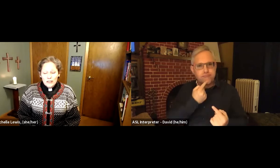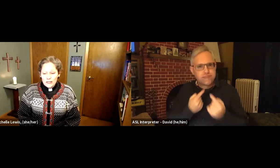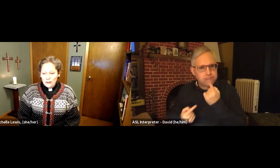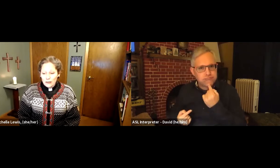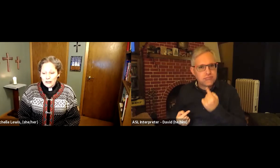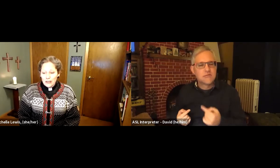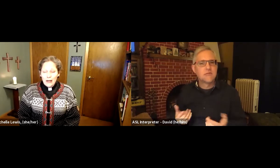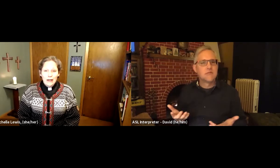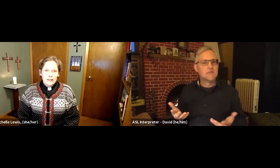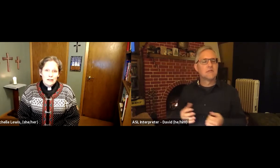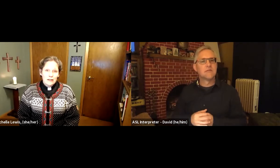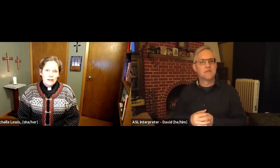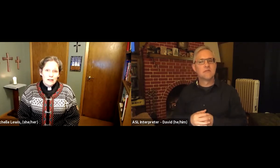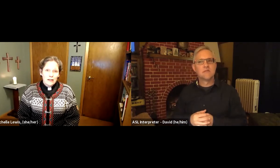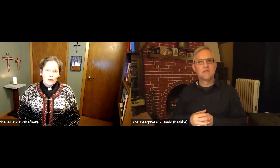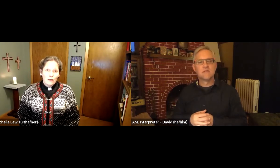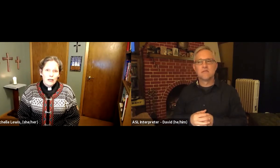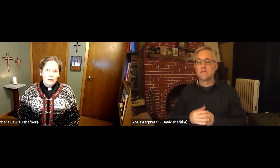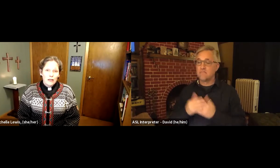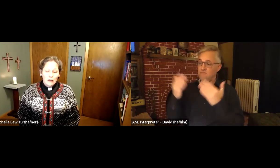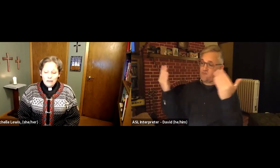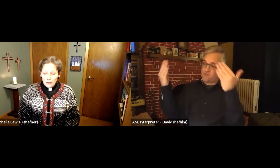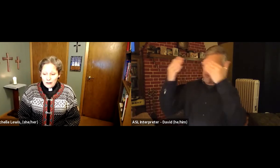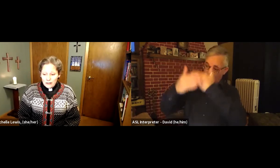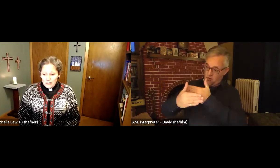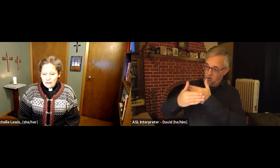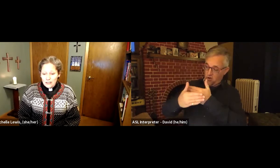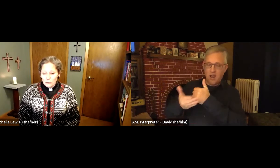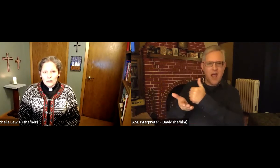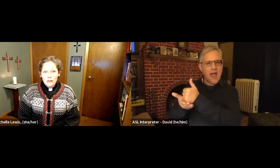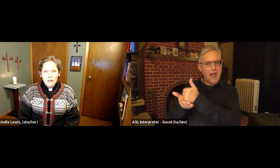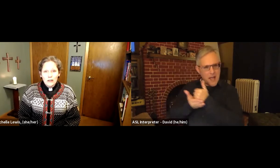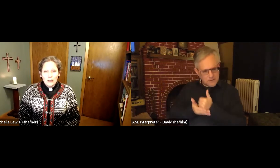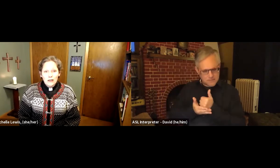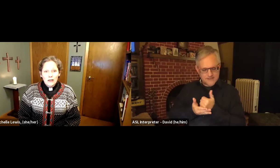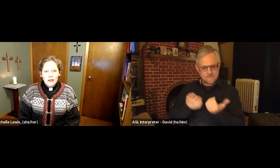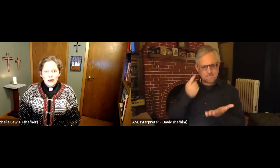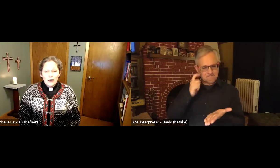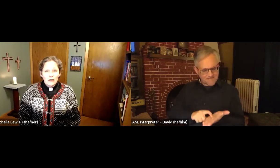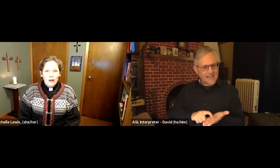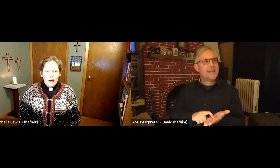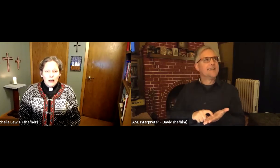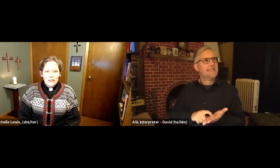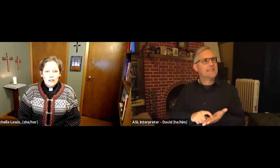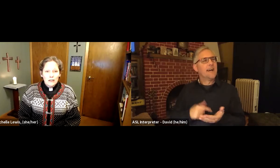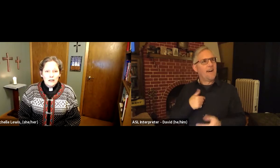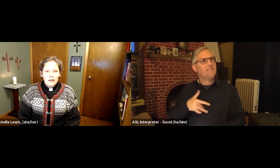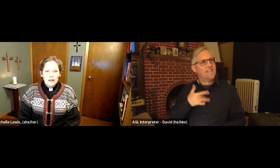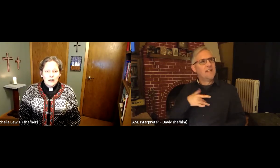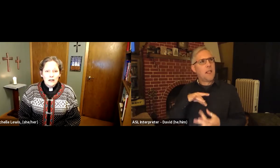helps us to realize when we have felt invisible and